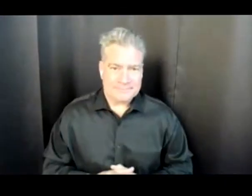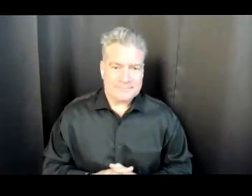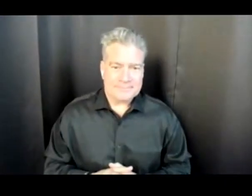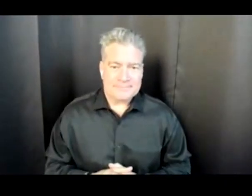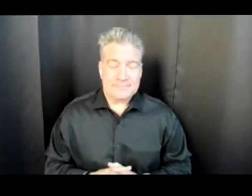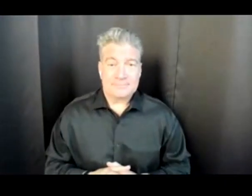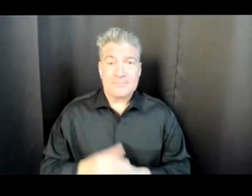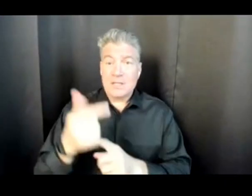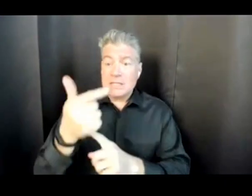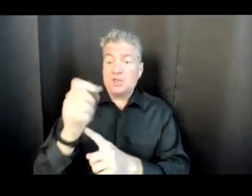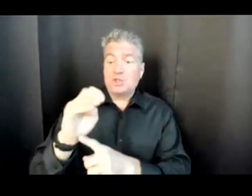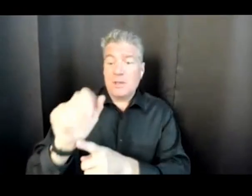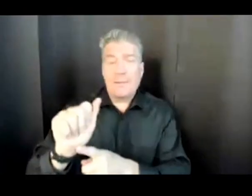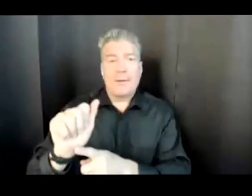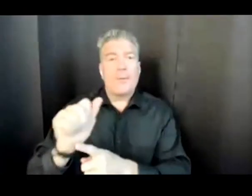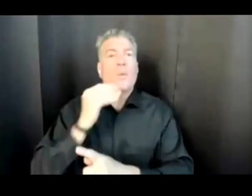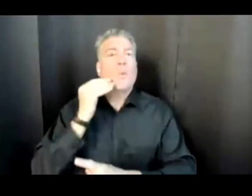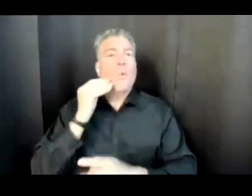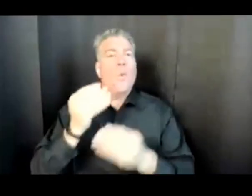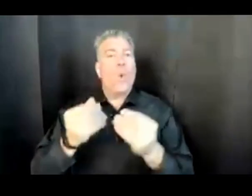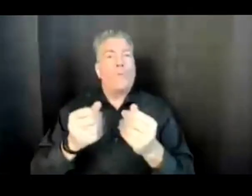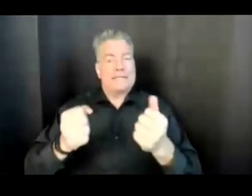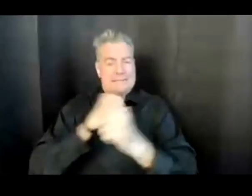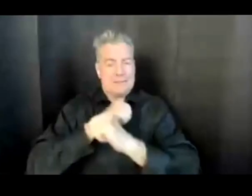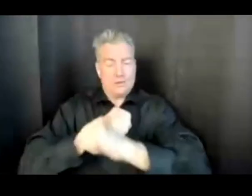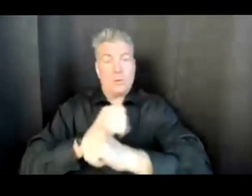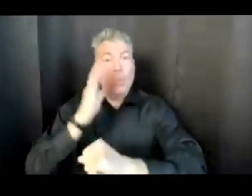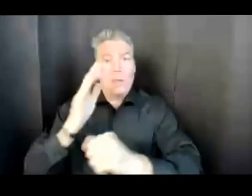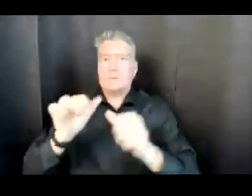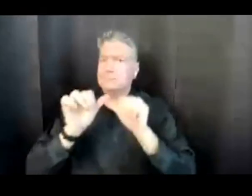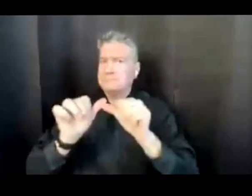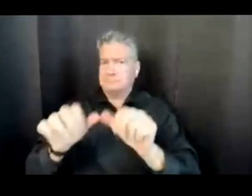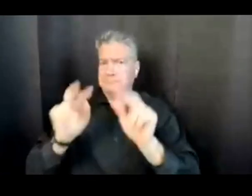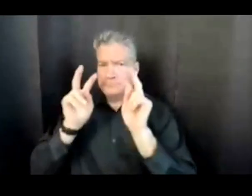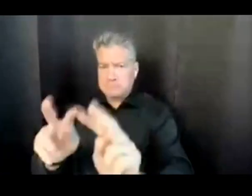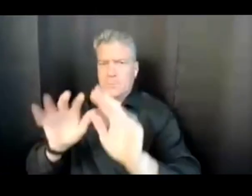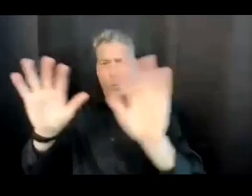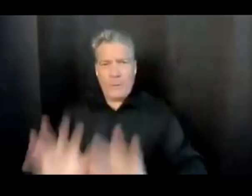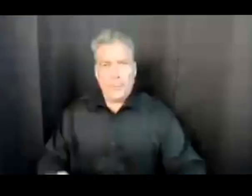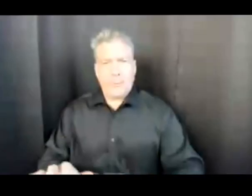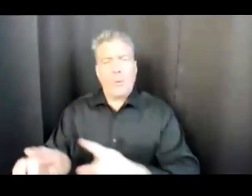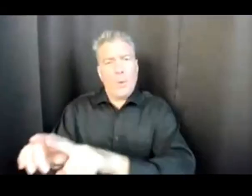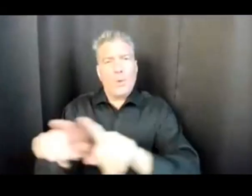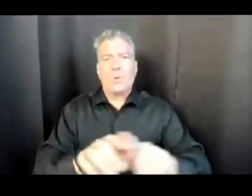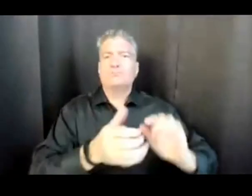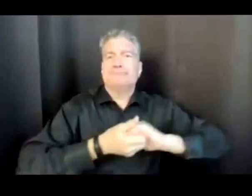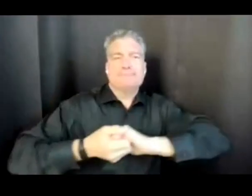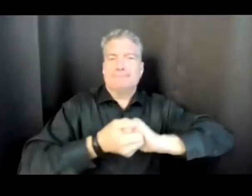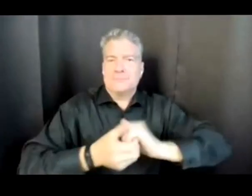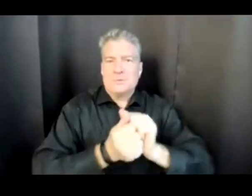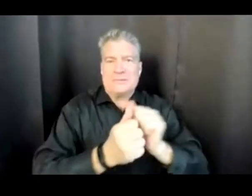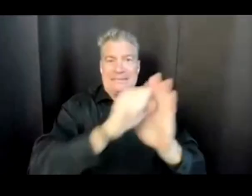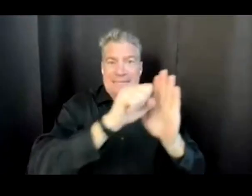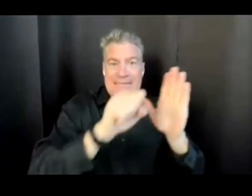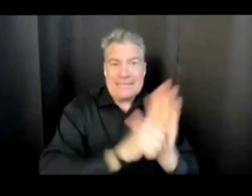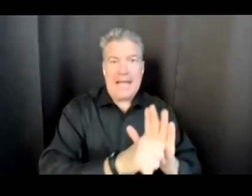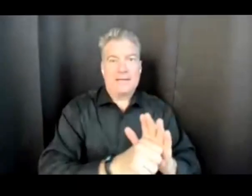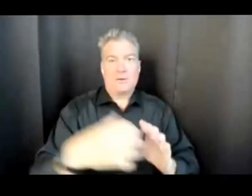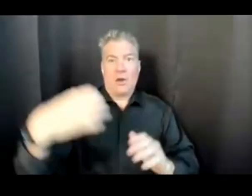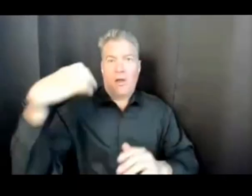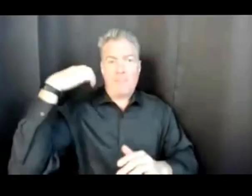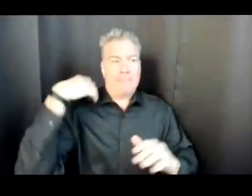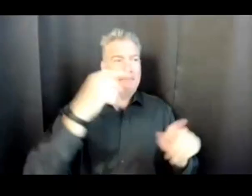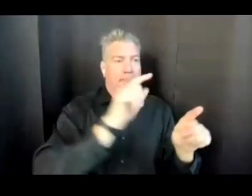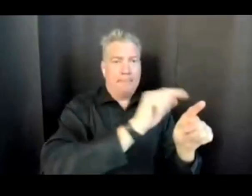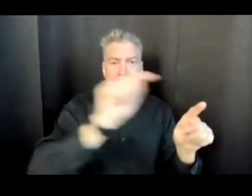GEMA Homeland Security will continue to monitor winter weather and collaborate with local and state officials to assess conditions and determine the best steps to keep Georgians